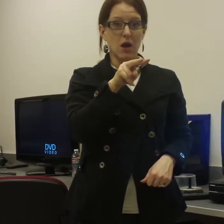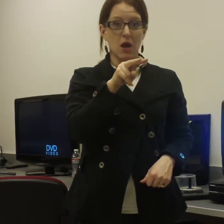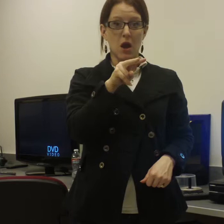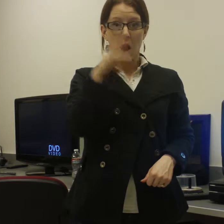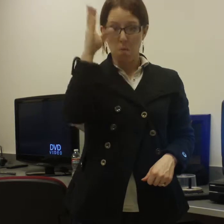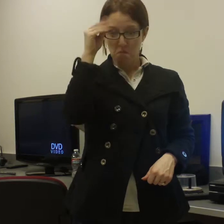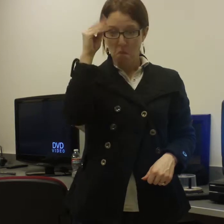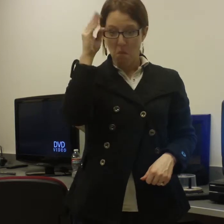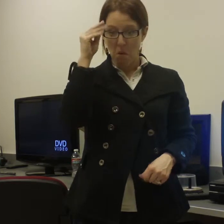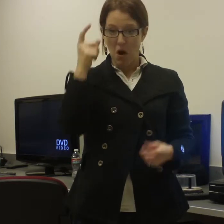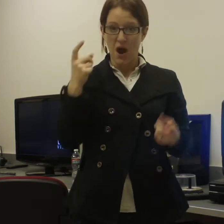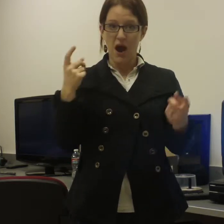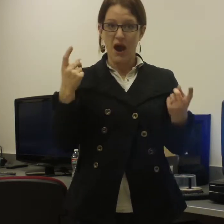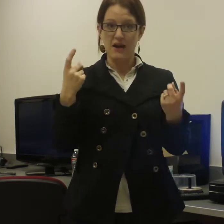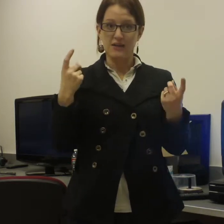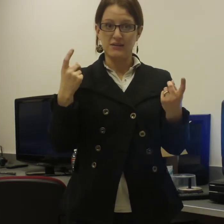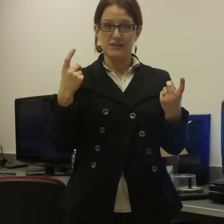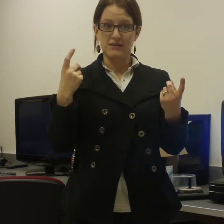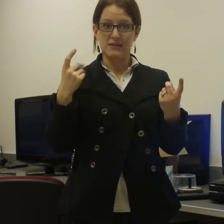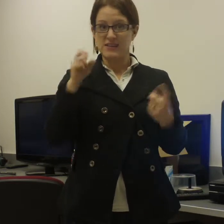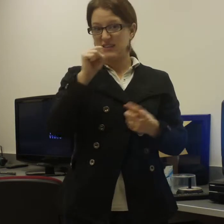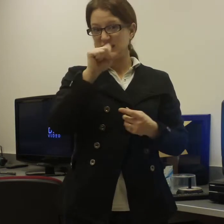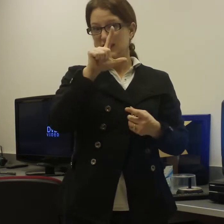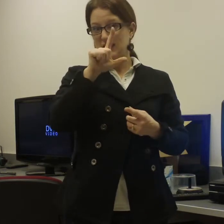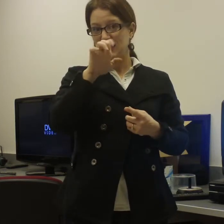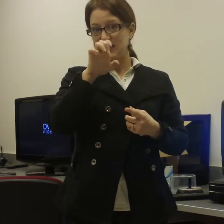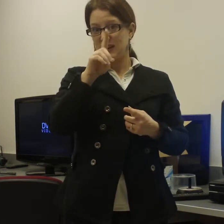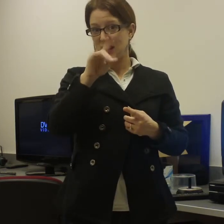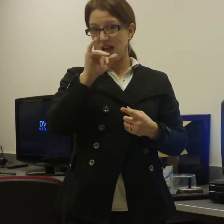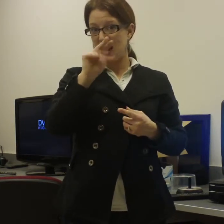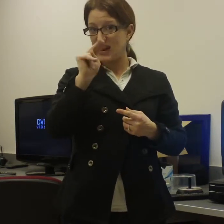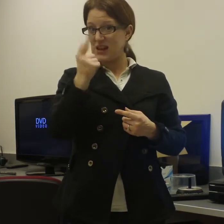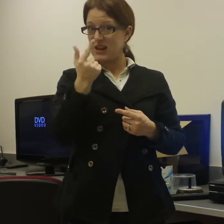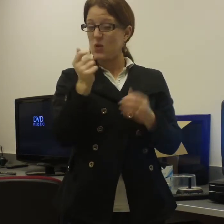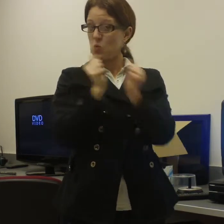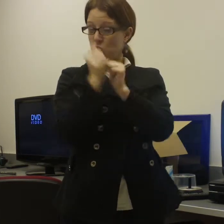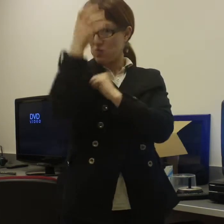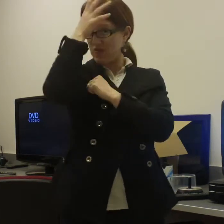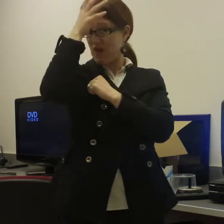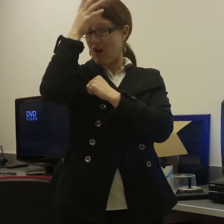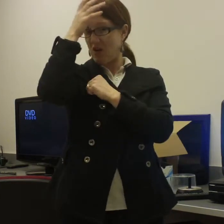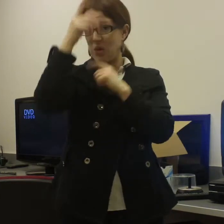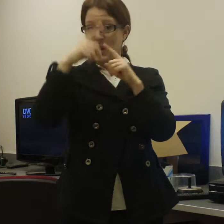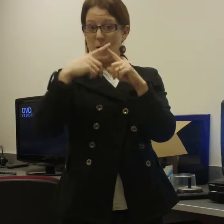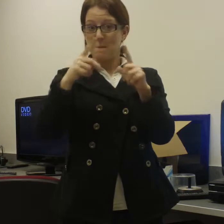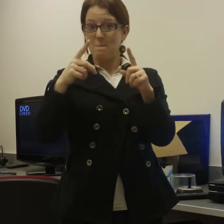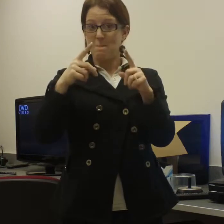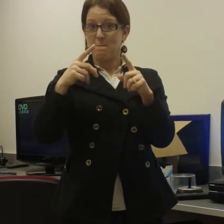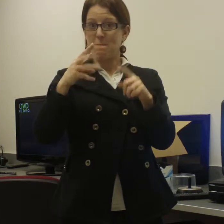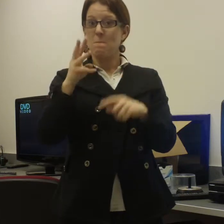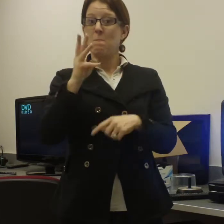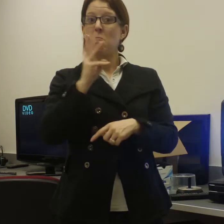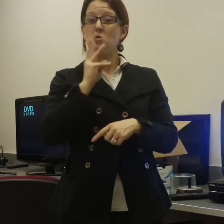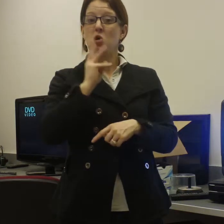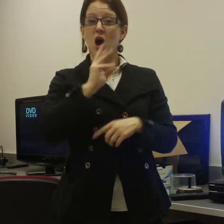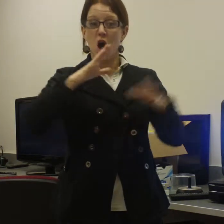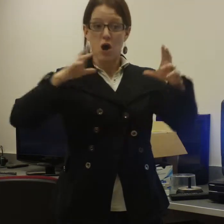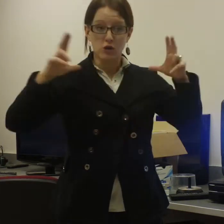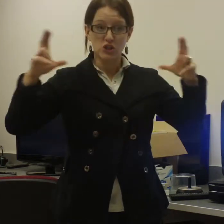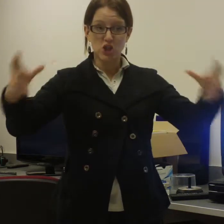father. Alright, they ended up sledding out onto the lake. And the father went to retrieve the sled, and the